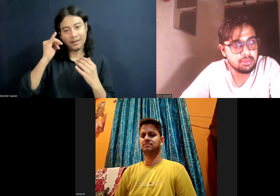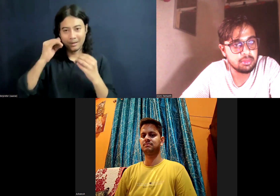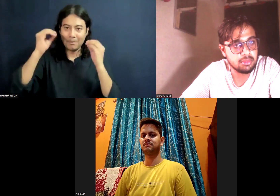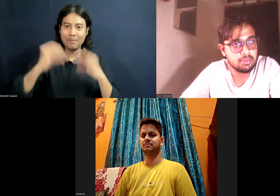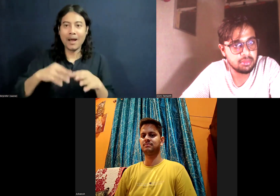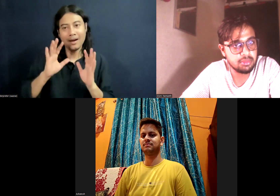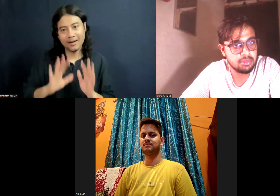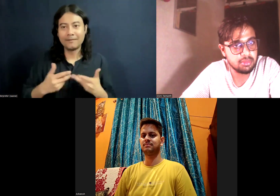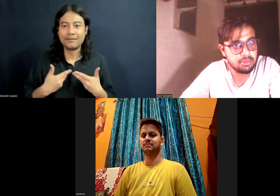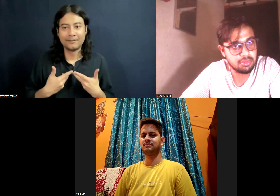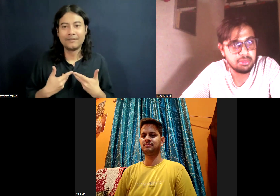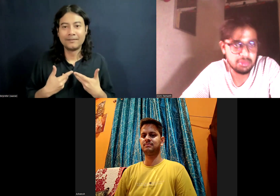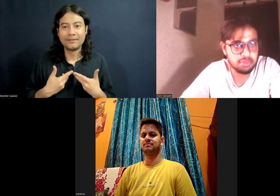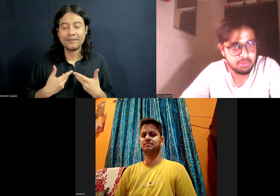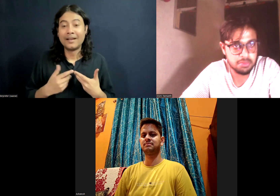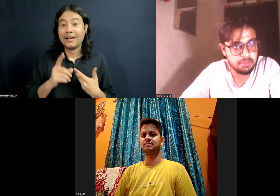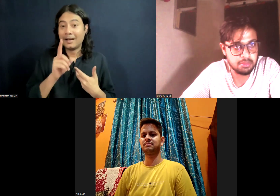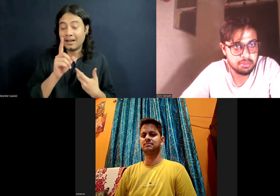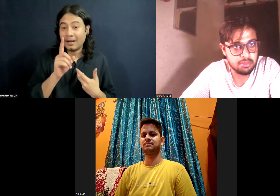our reactions get reduced.